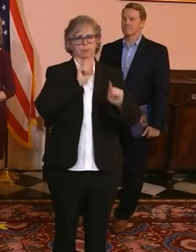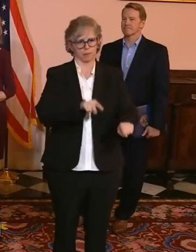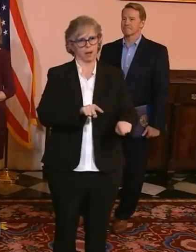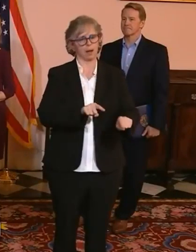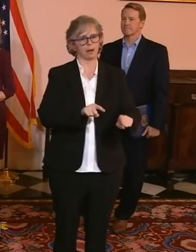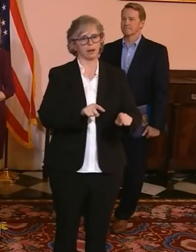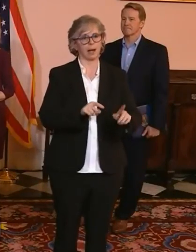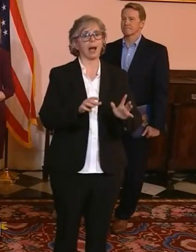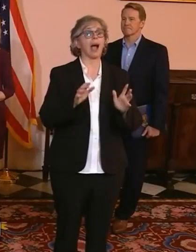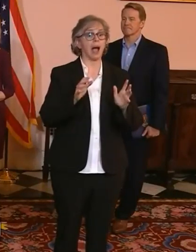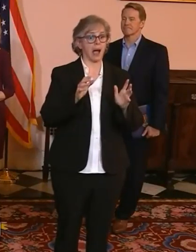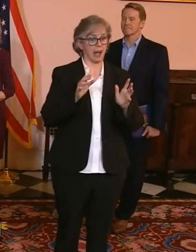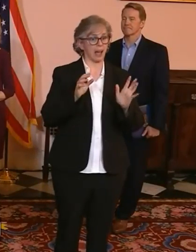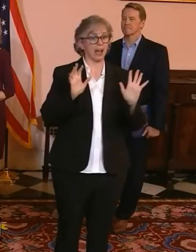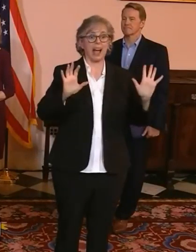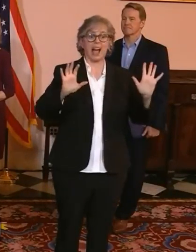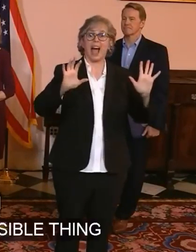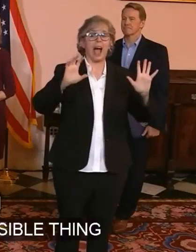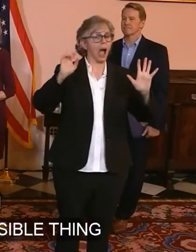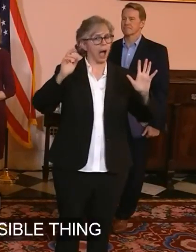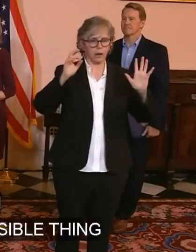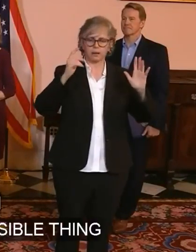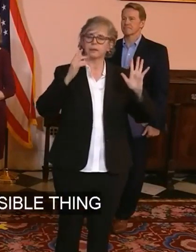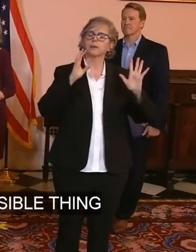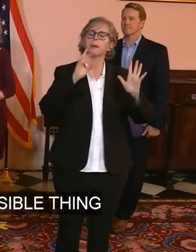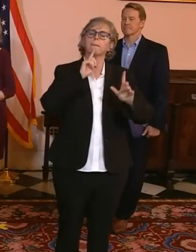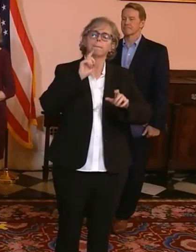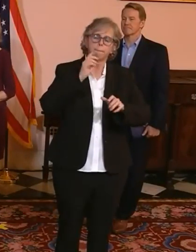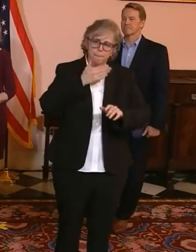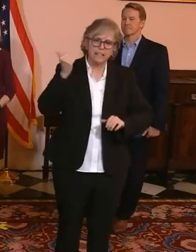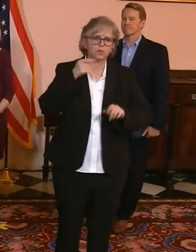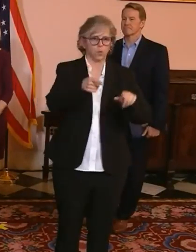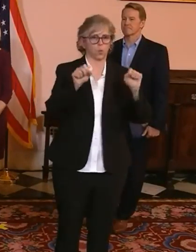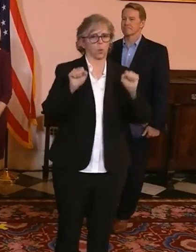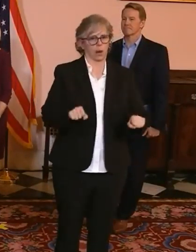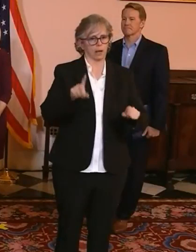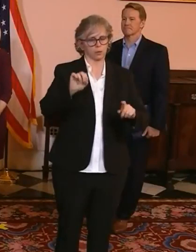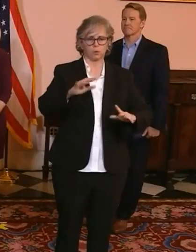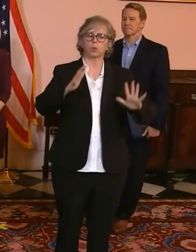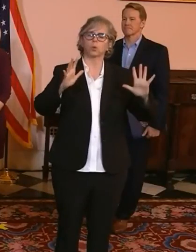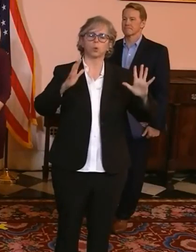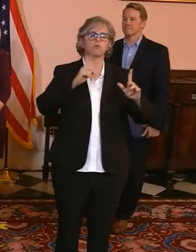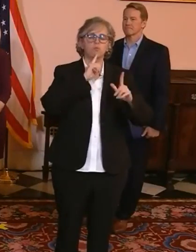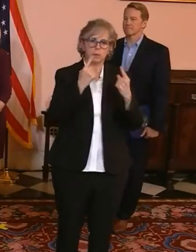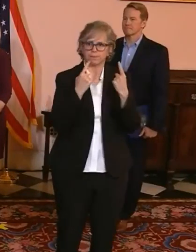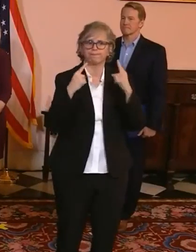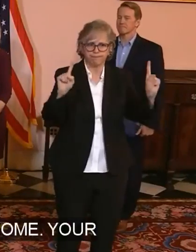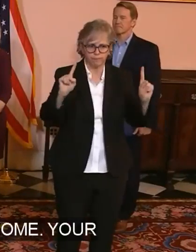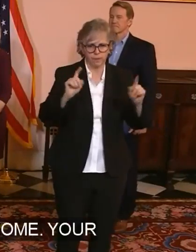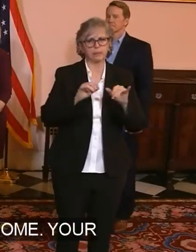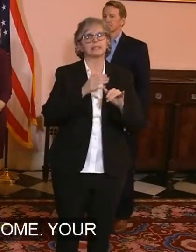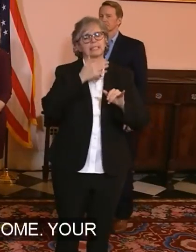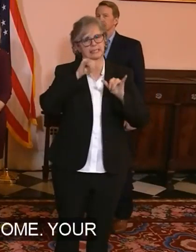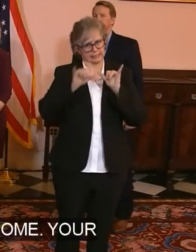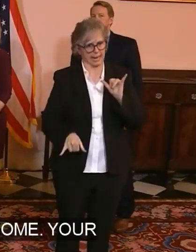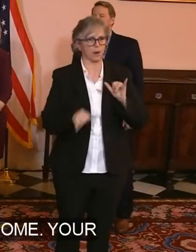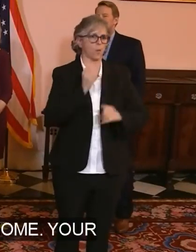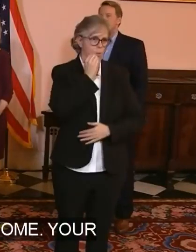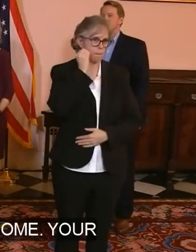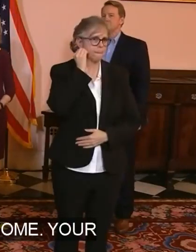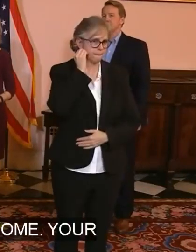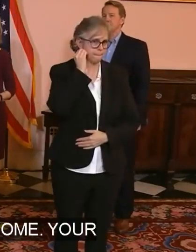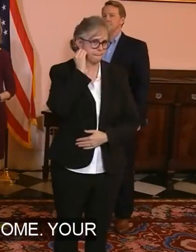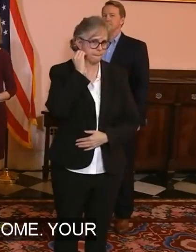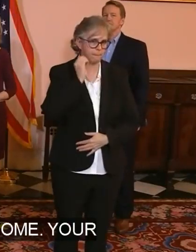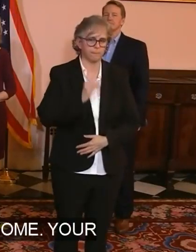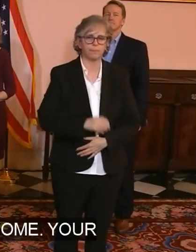can do is to stay isolated at home. Your family members, everyone who lives in your home, as